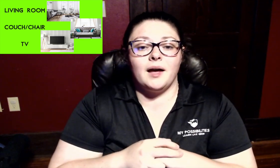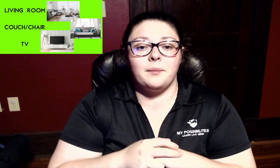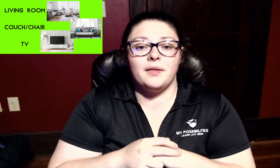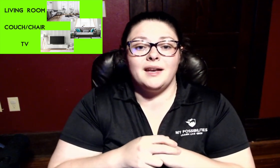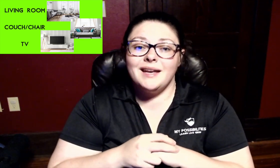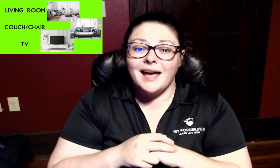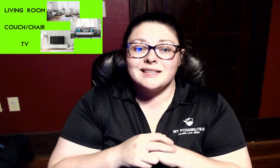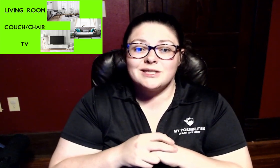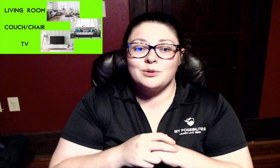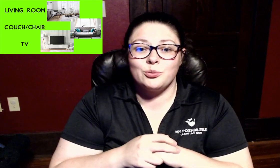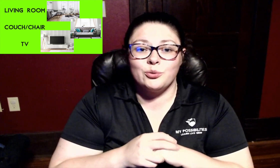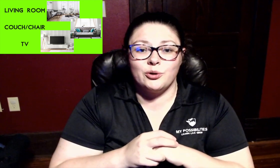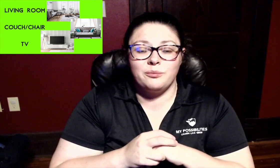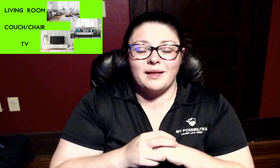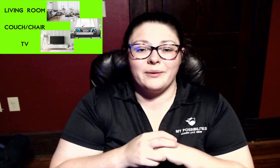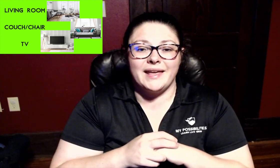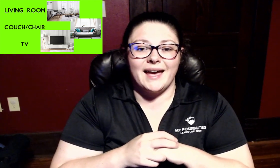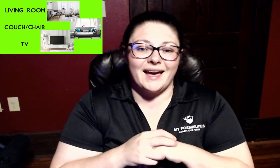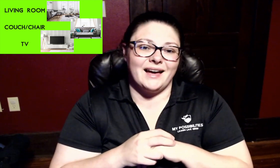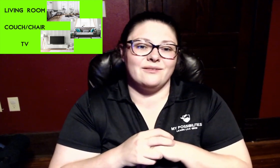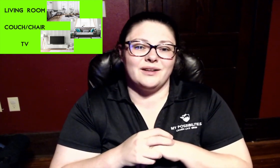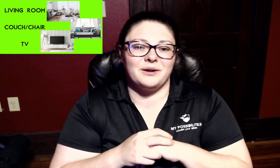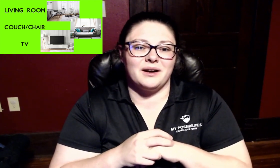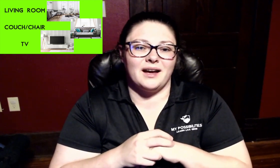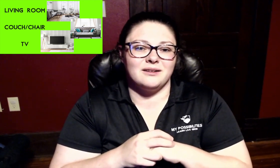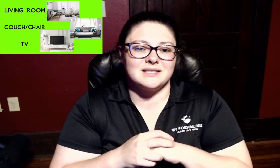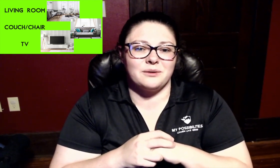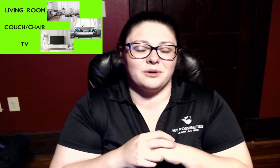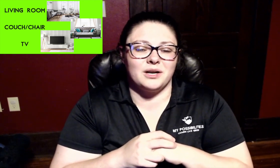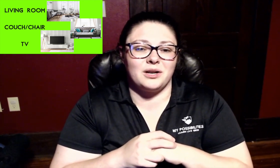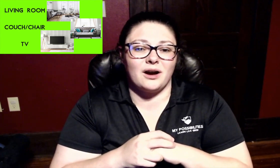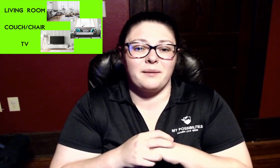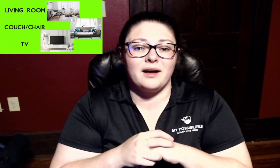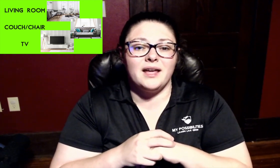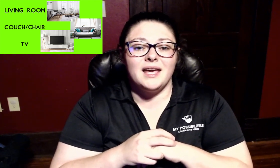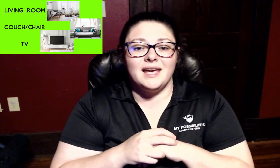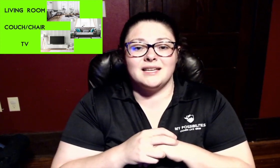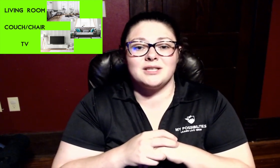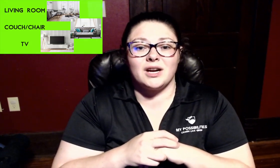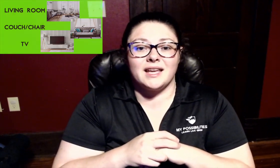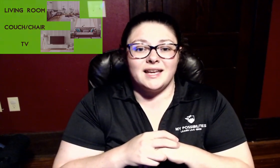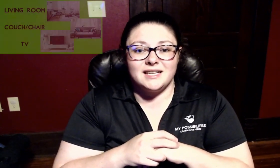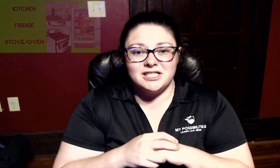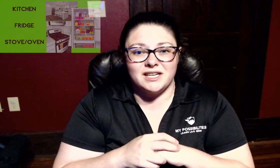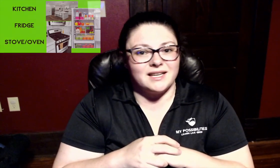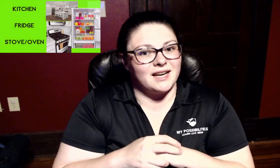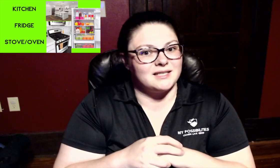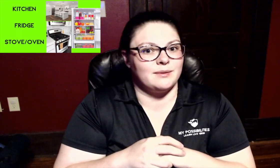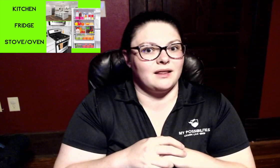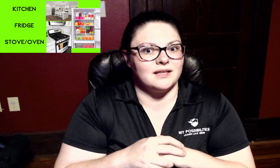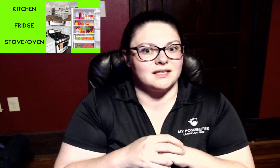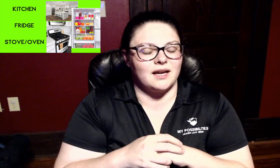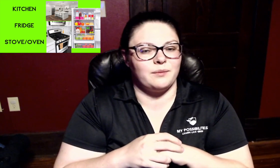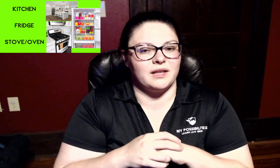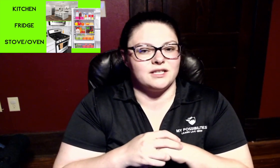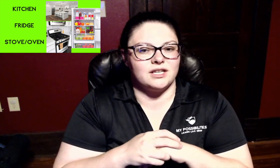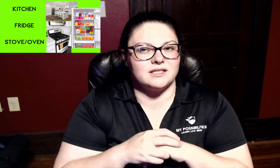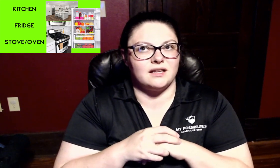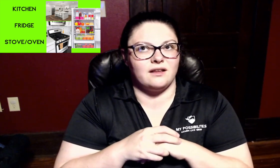The next room that we have in our house that we're going to talk about is our kitchen. I spend lots of time in the kitchen because I love to